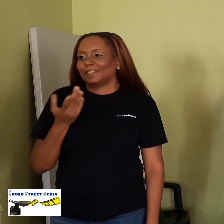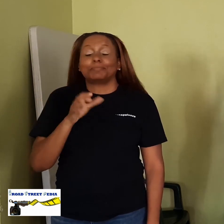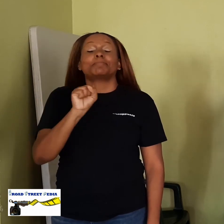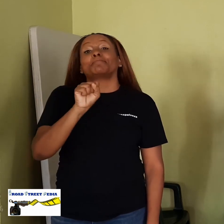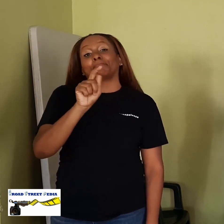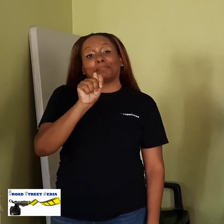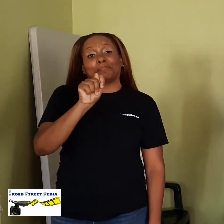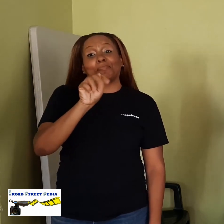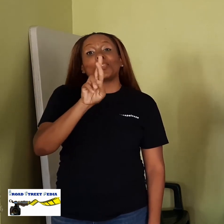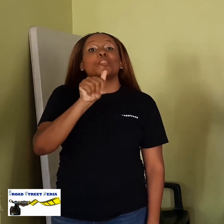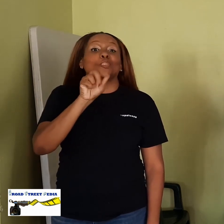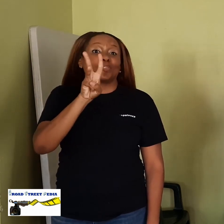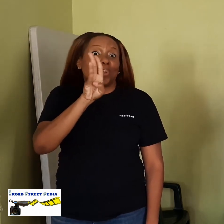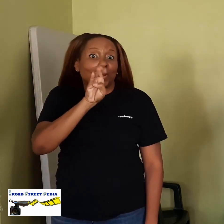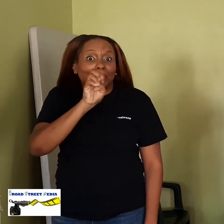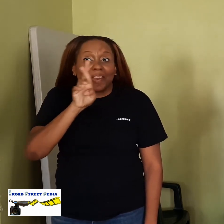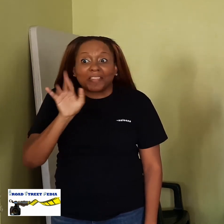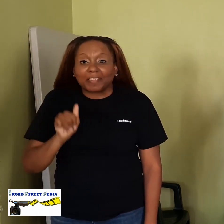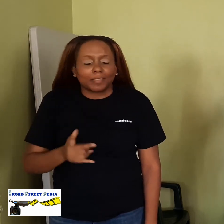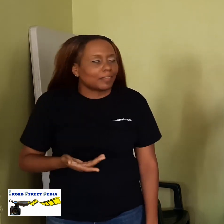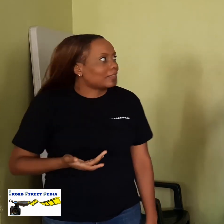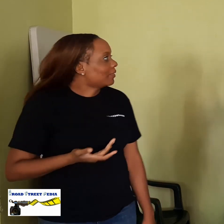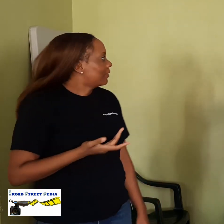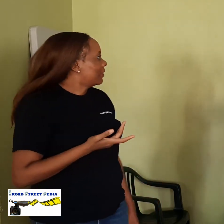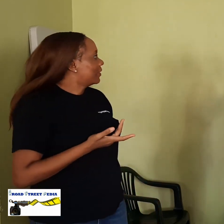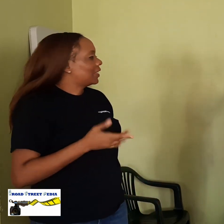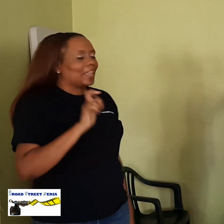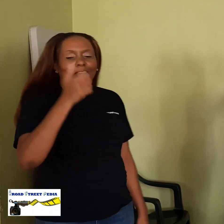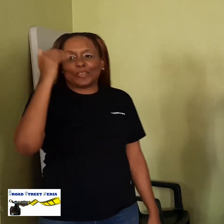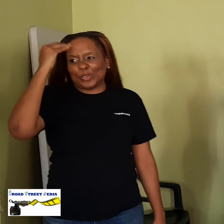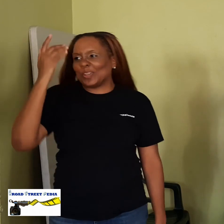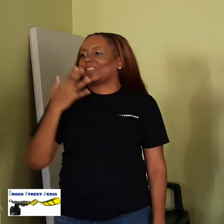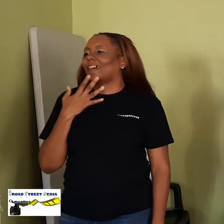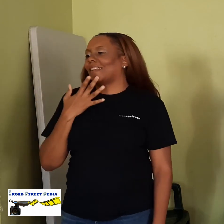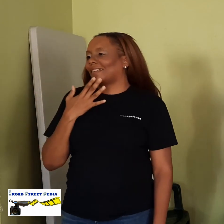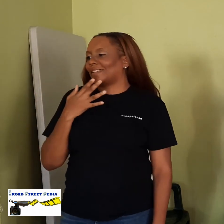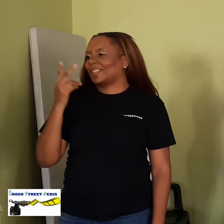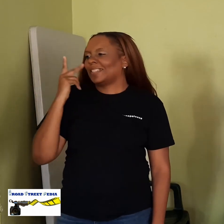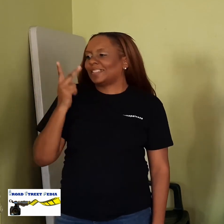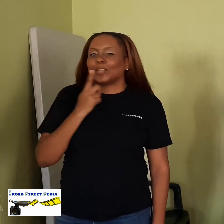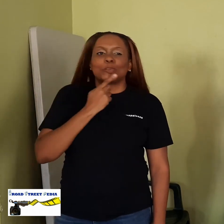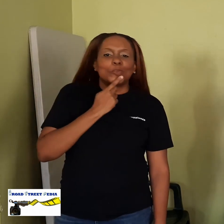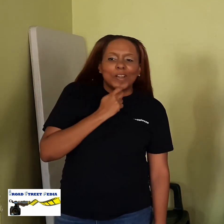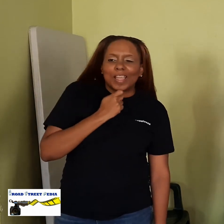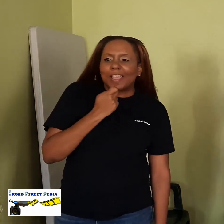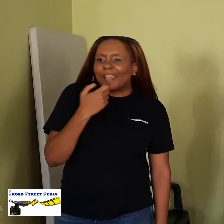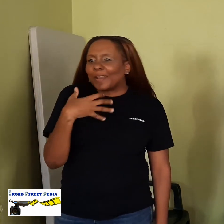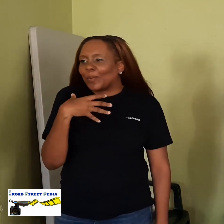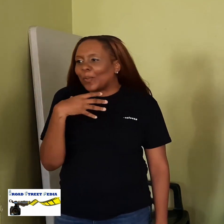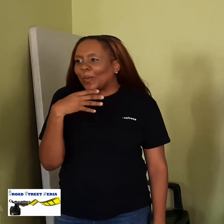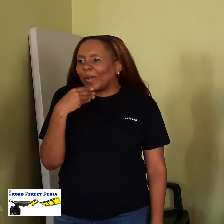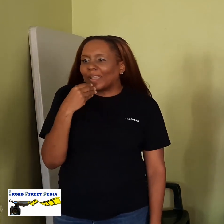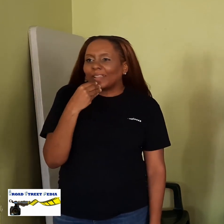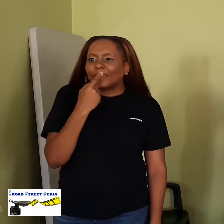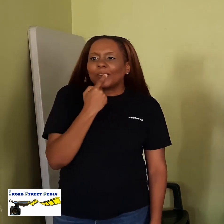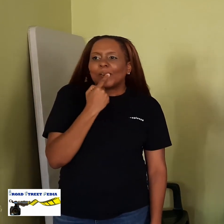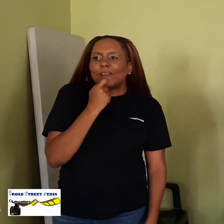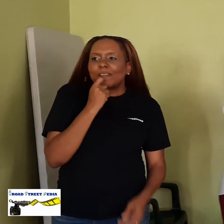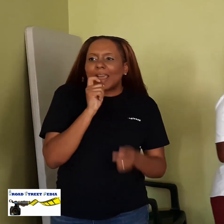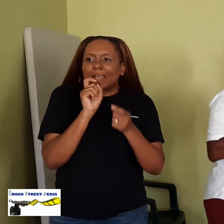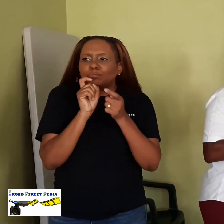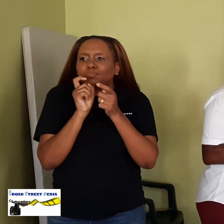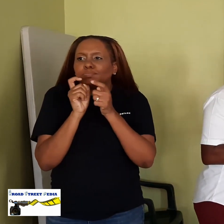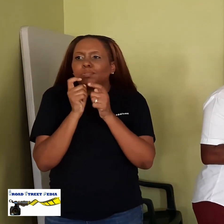strawberries are soon ready to be harvested at the right phase. So you see they're gradually turning until they are